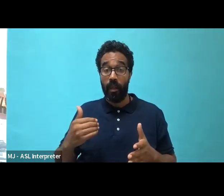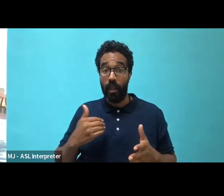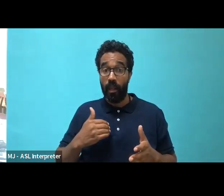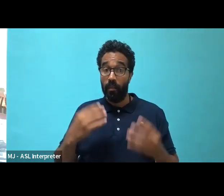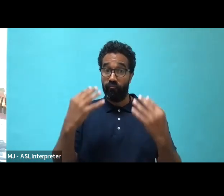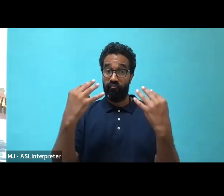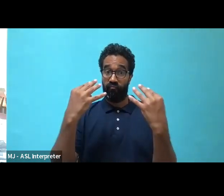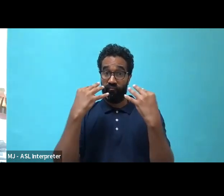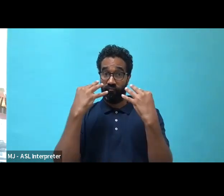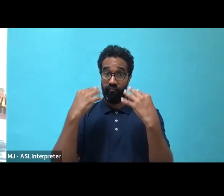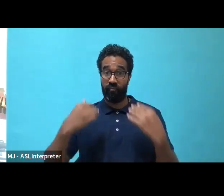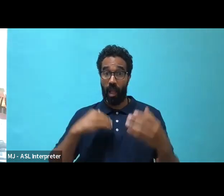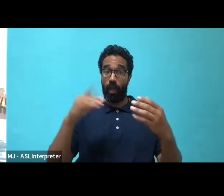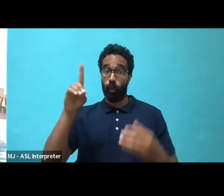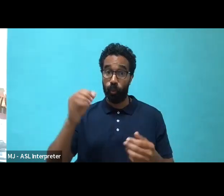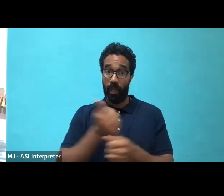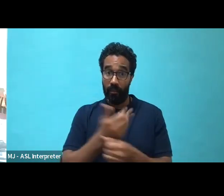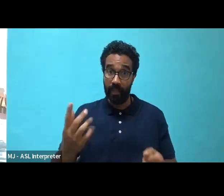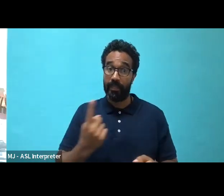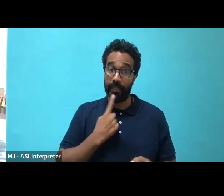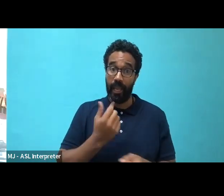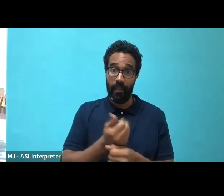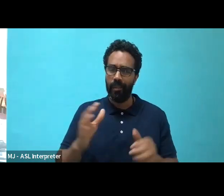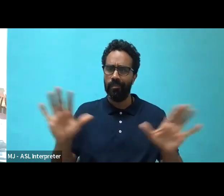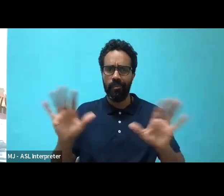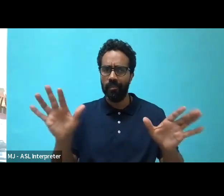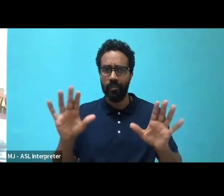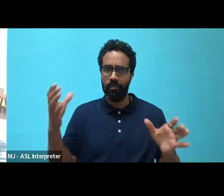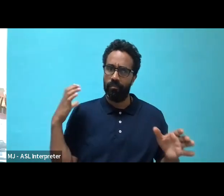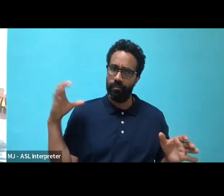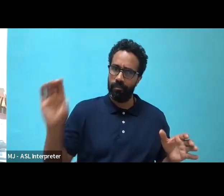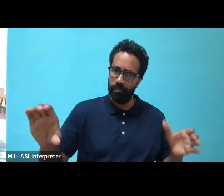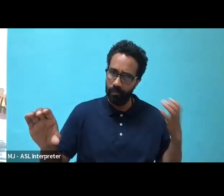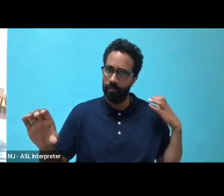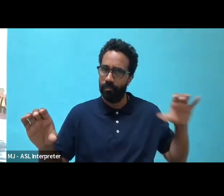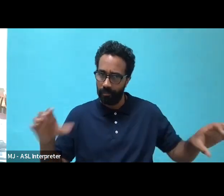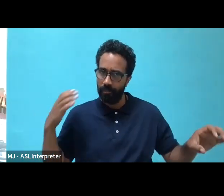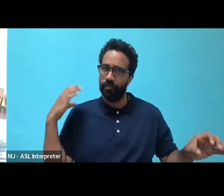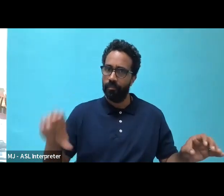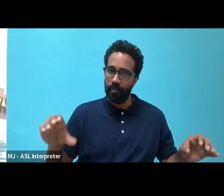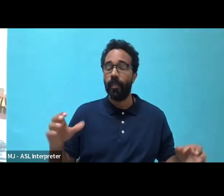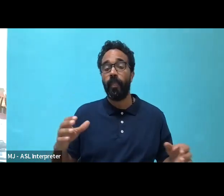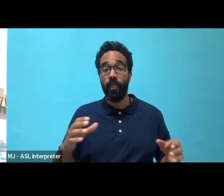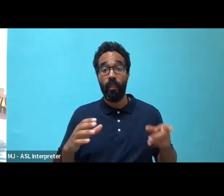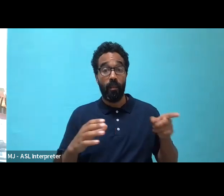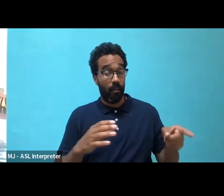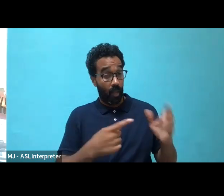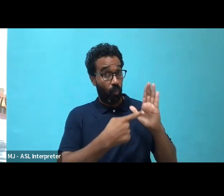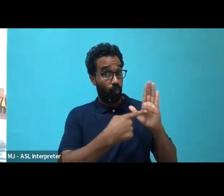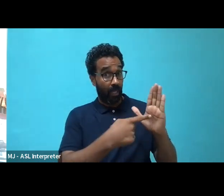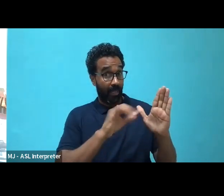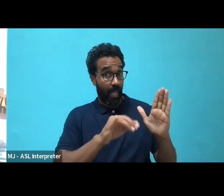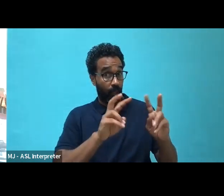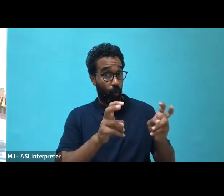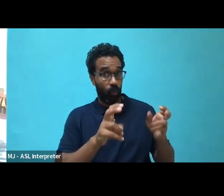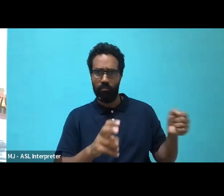It's consciously delegating responsibility and letting those representative of an issue take the lead. We